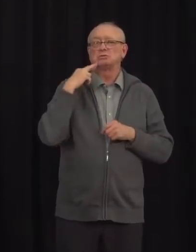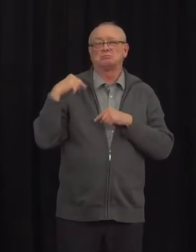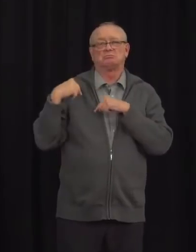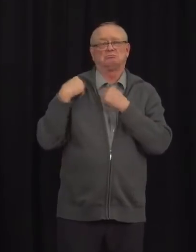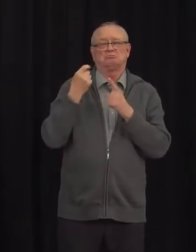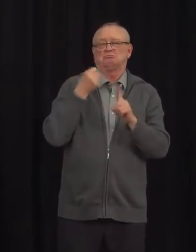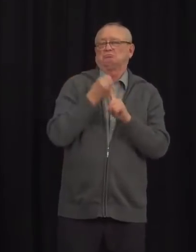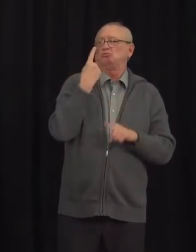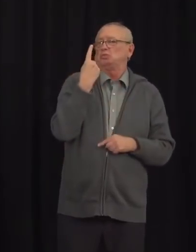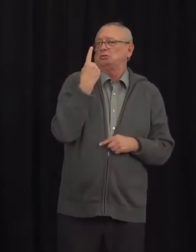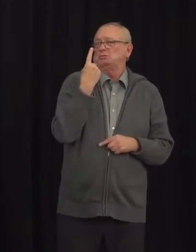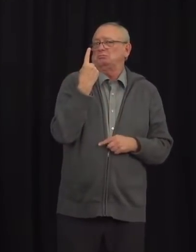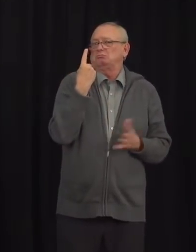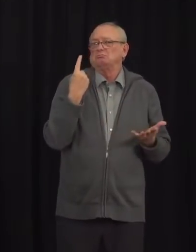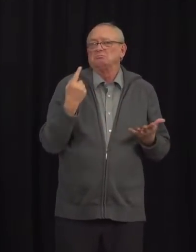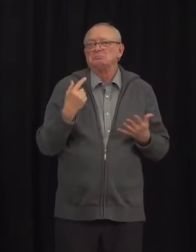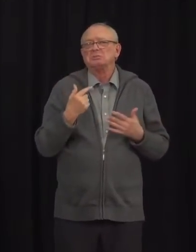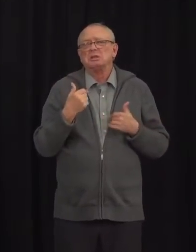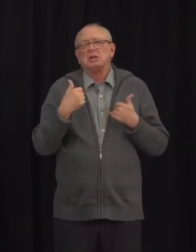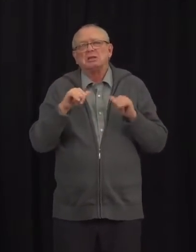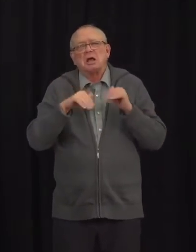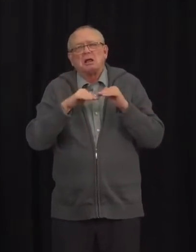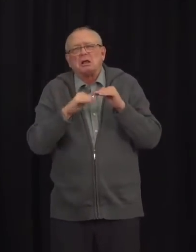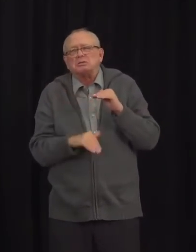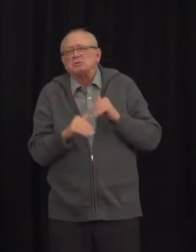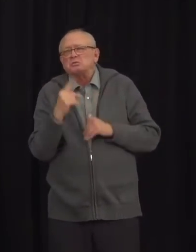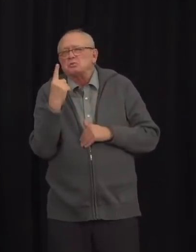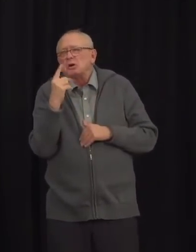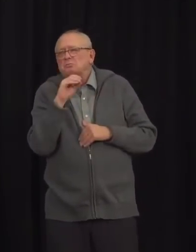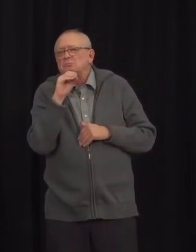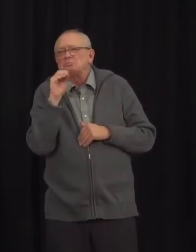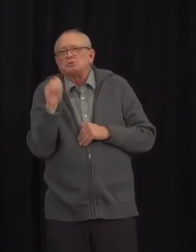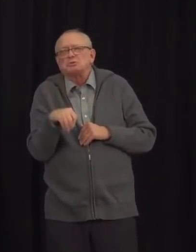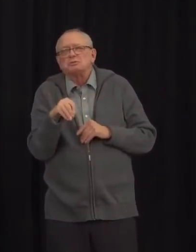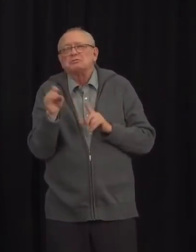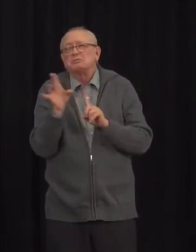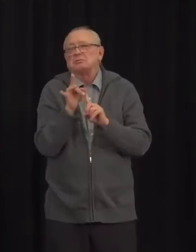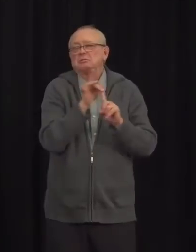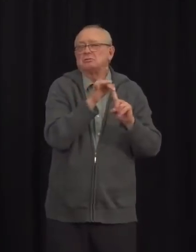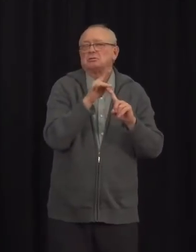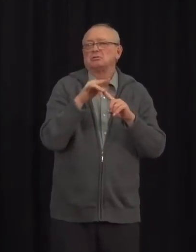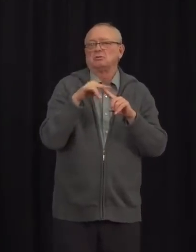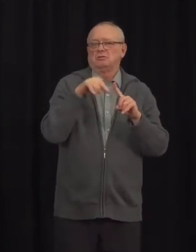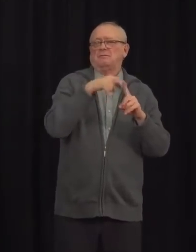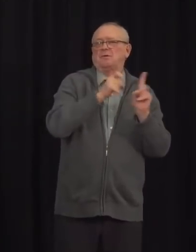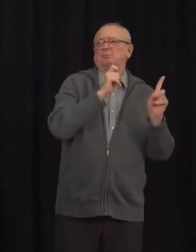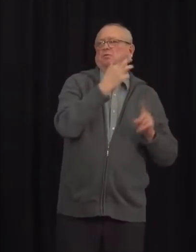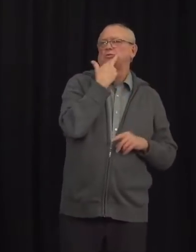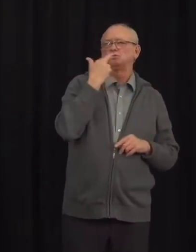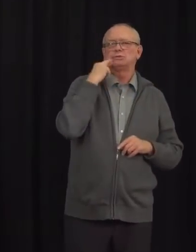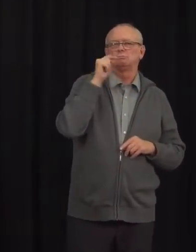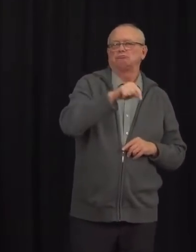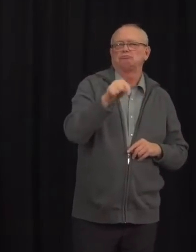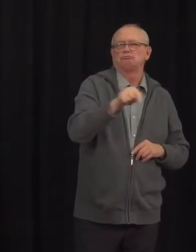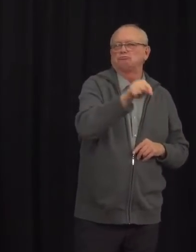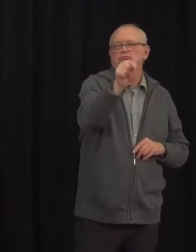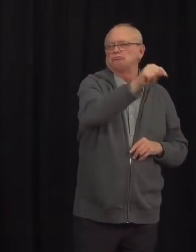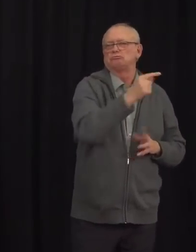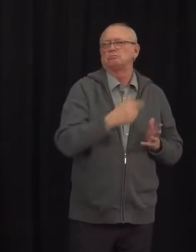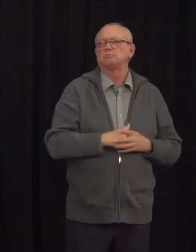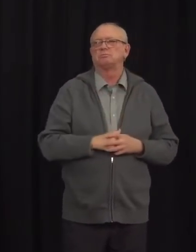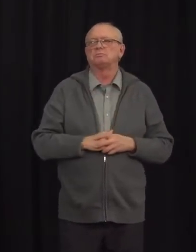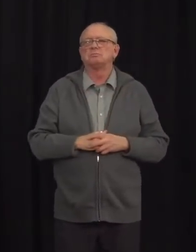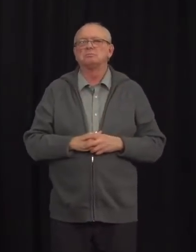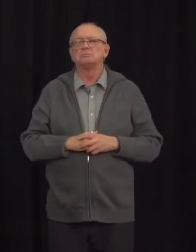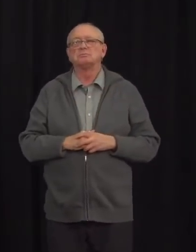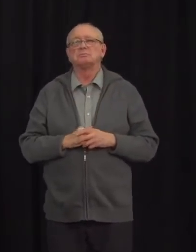than 1% of active cases in Edmonton and Calgary are linked to exposures in restaurants. Today, I